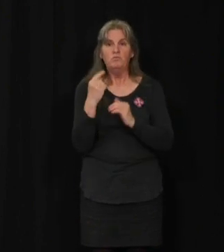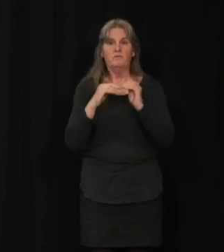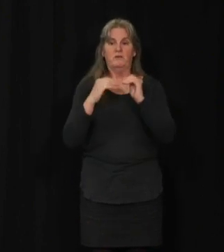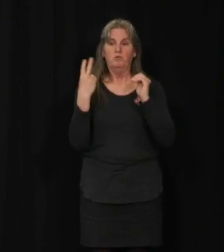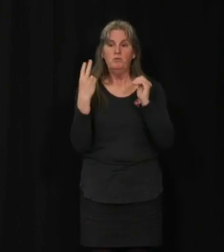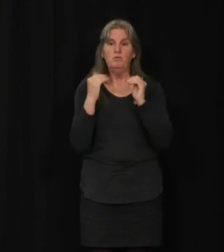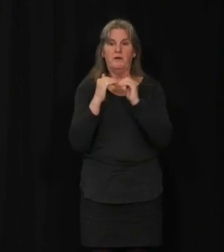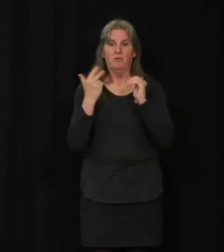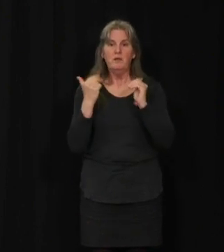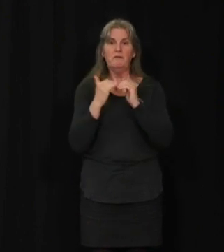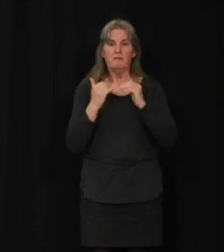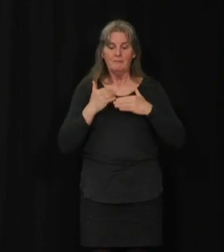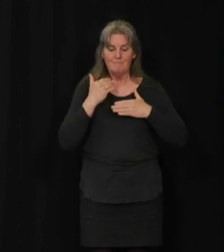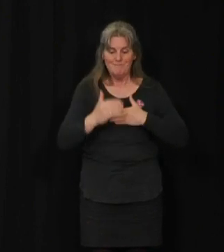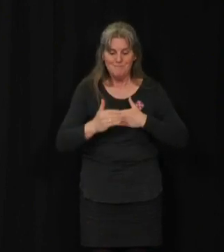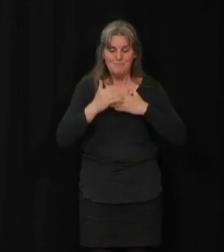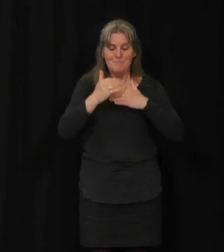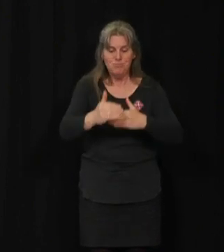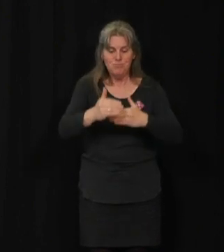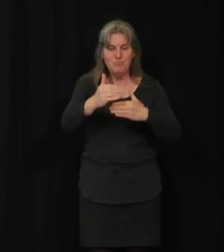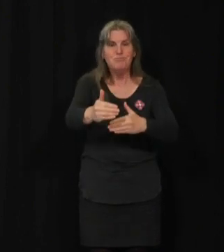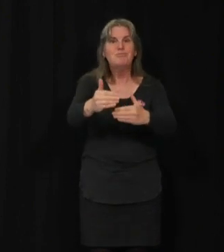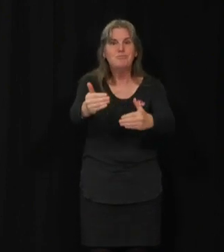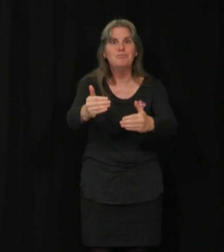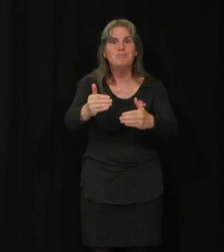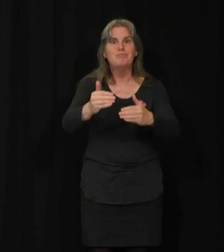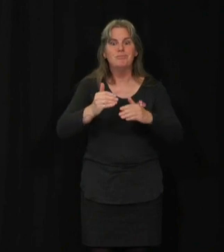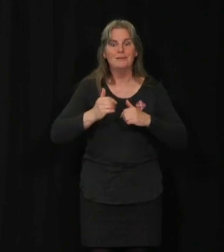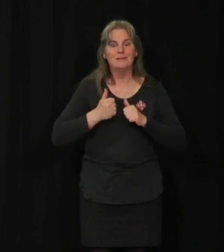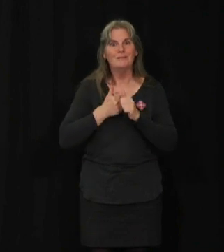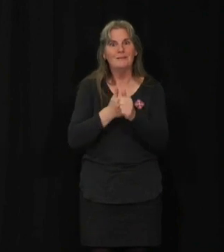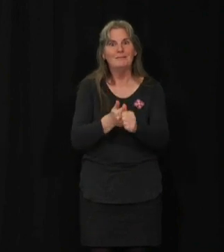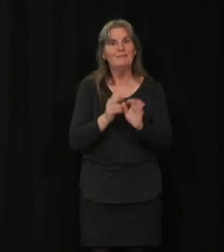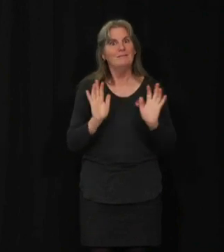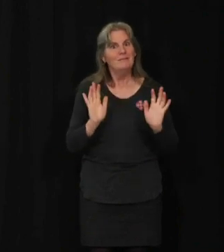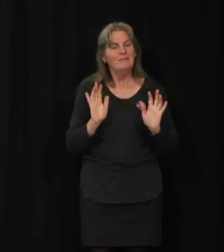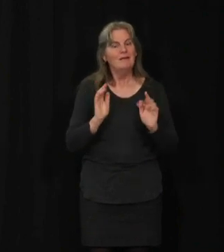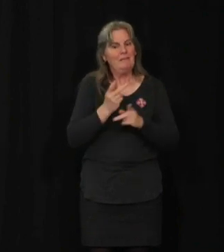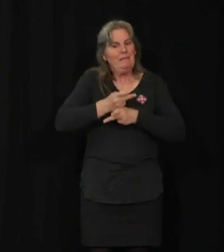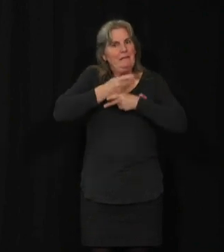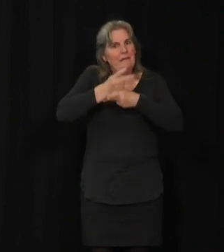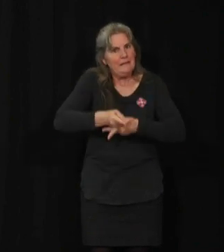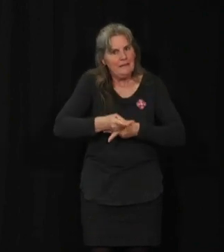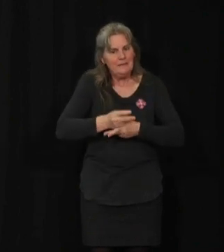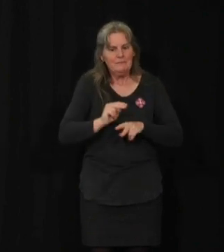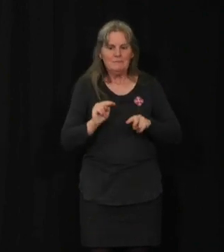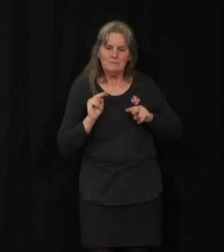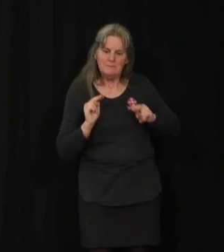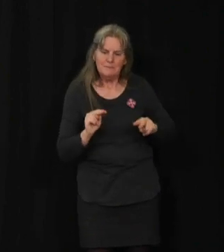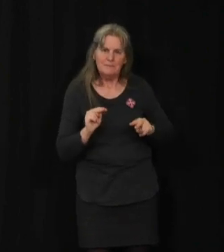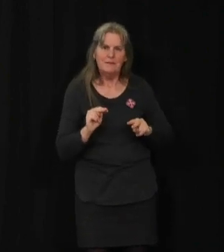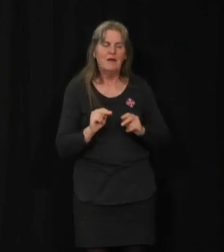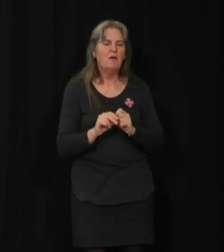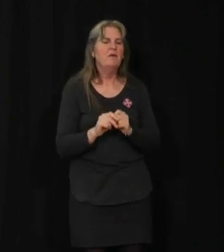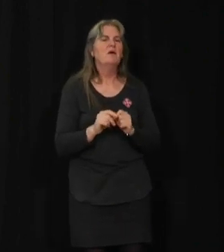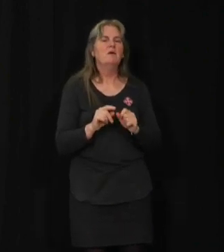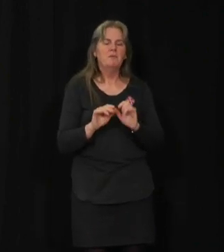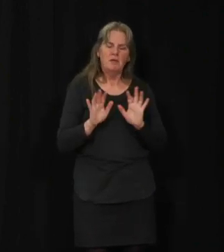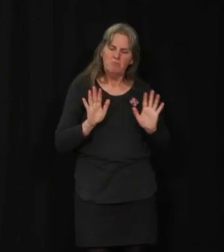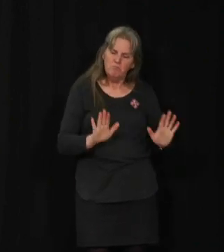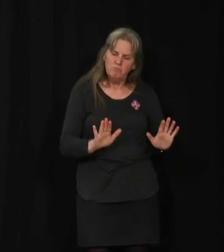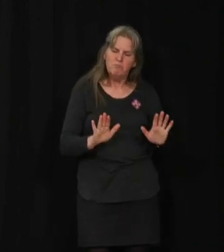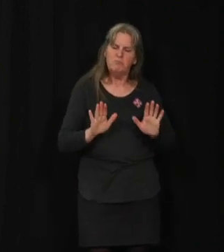definitely in lockstep with the other territories and provinces in a measured marathon, not sprint, of